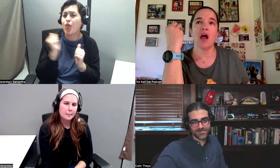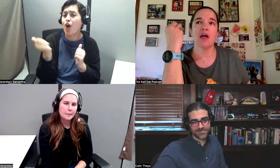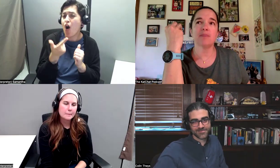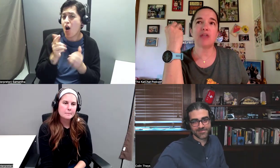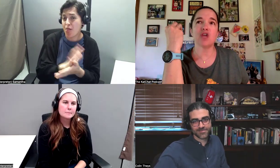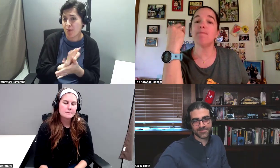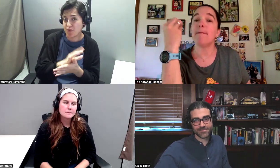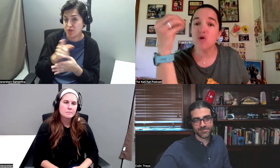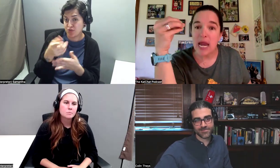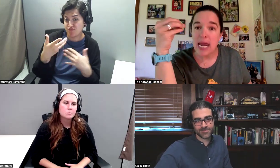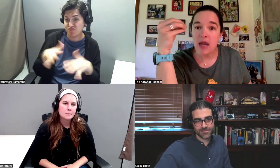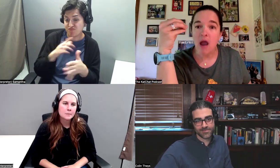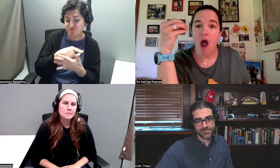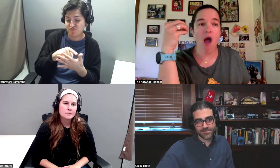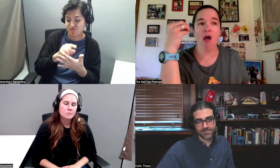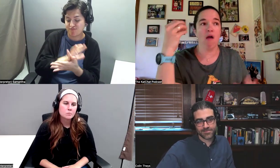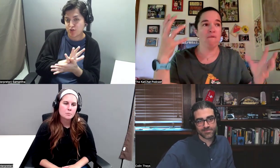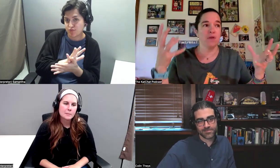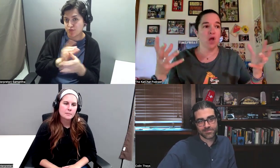a special memory.